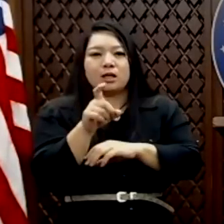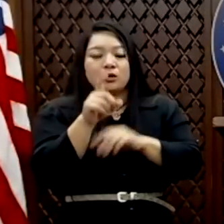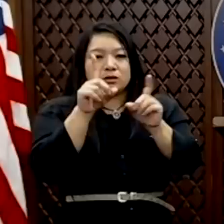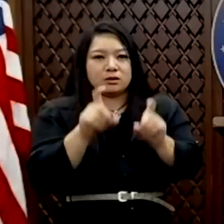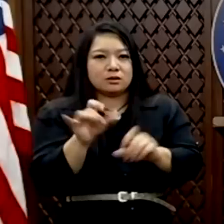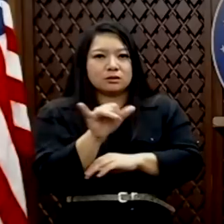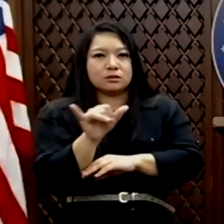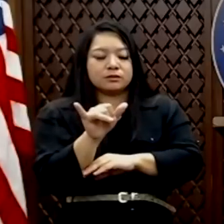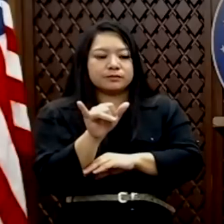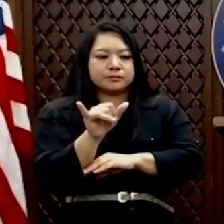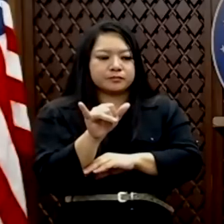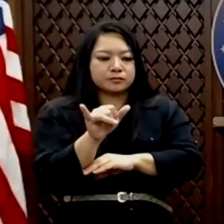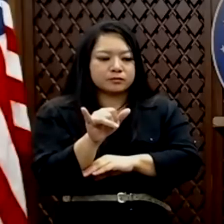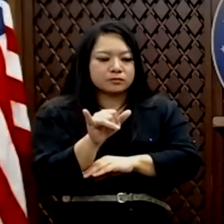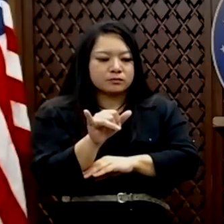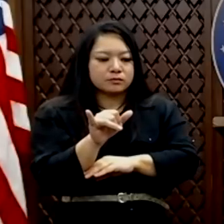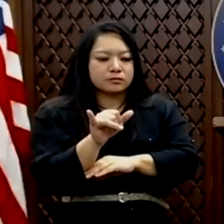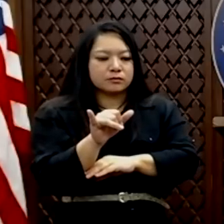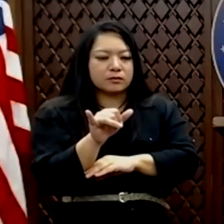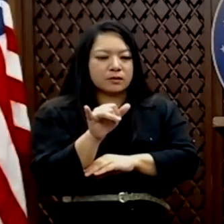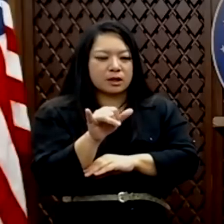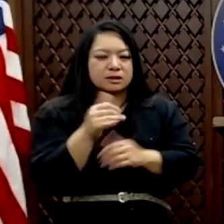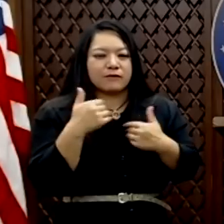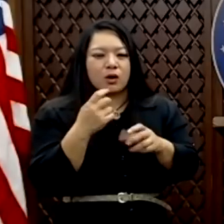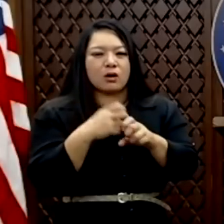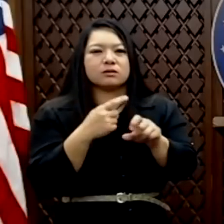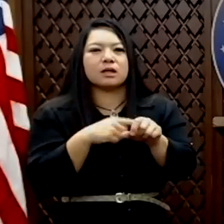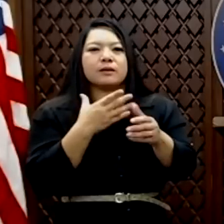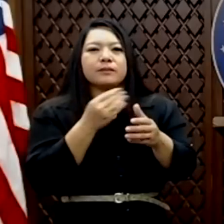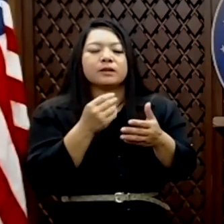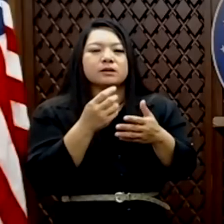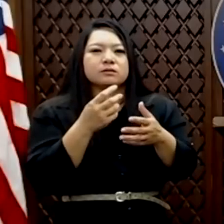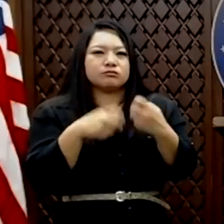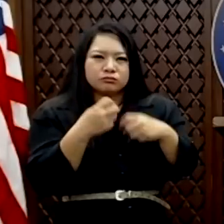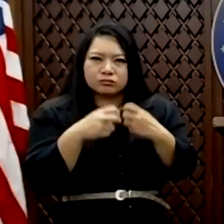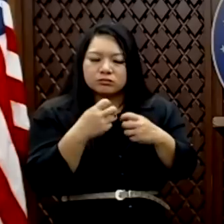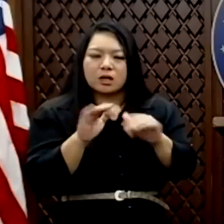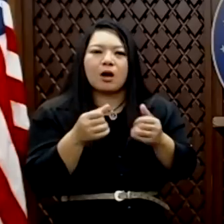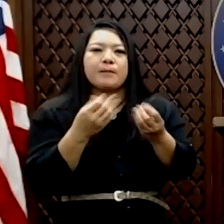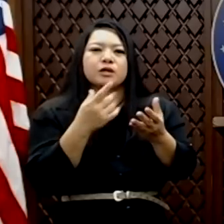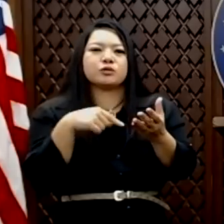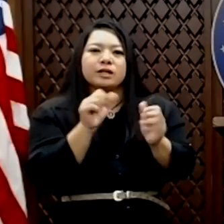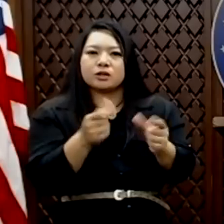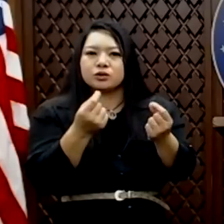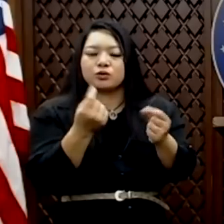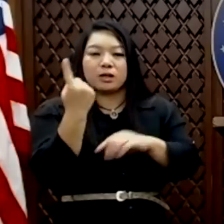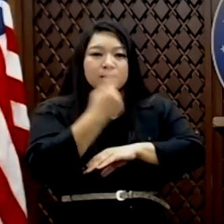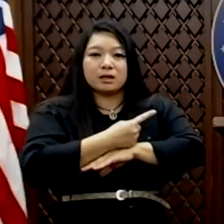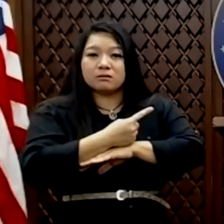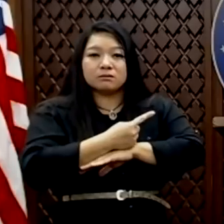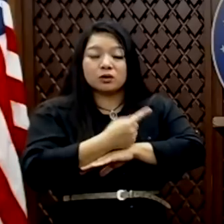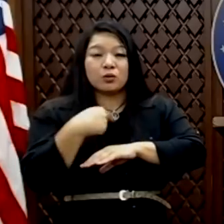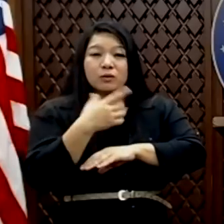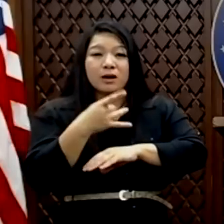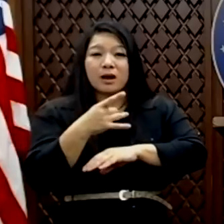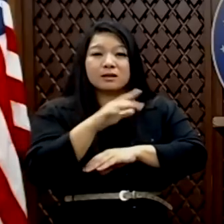for it, and that's causing some issues in terms of how much we can do a day. Obviously, we would like to